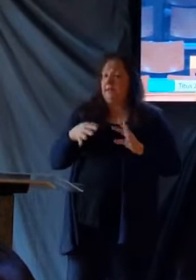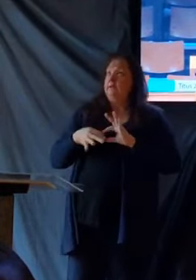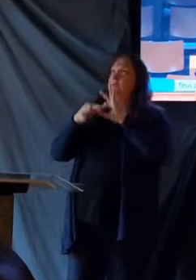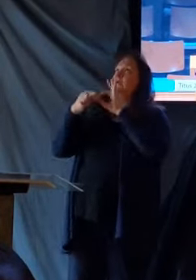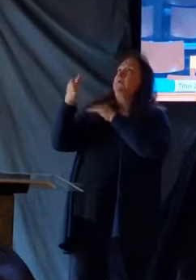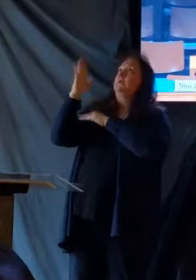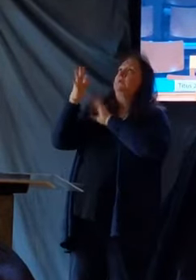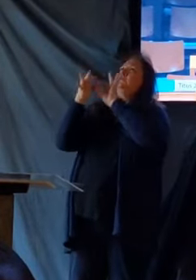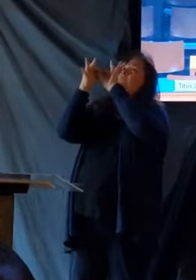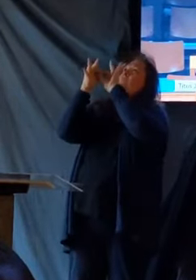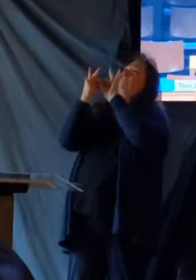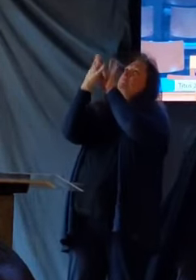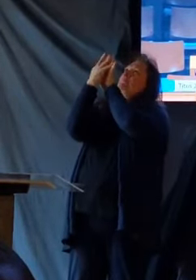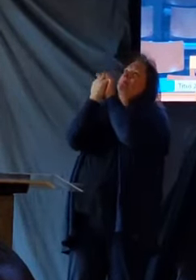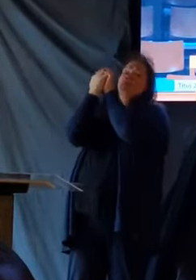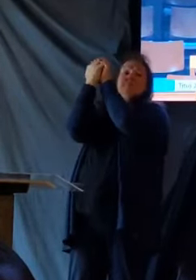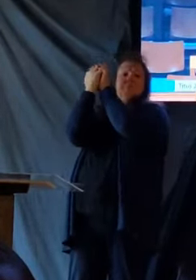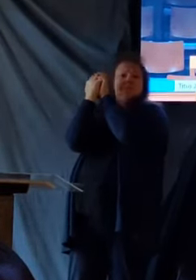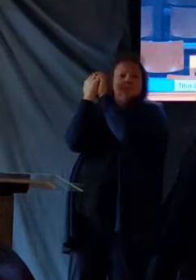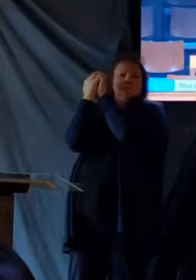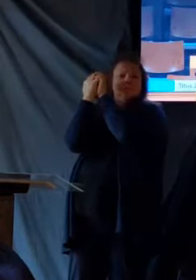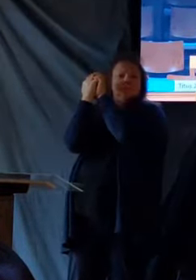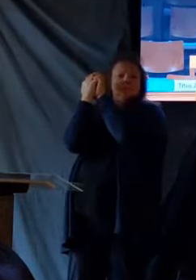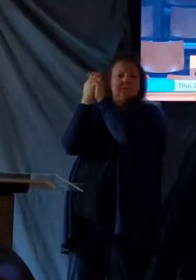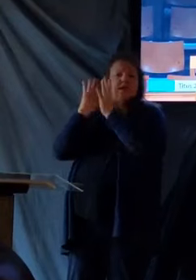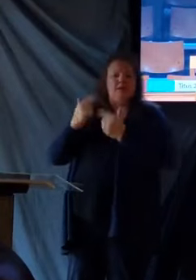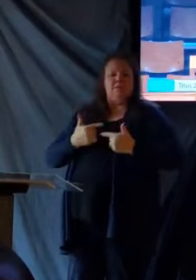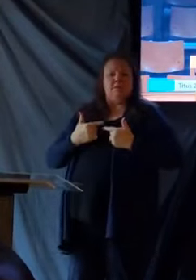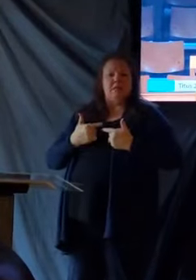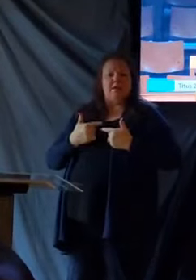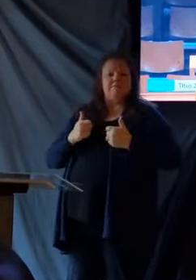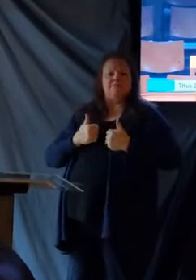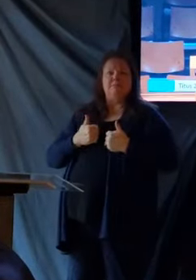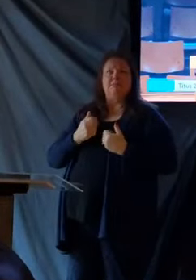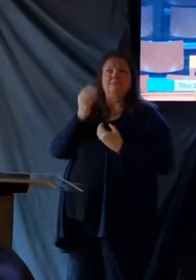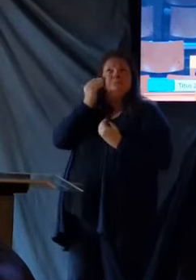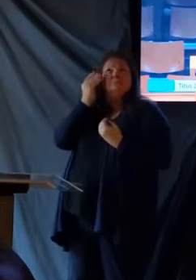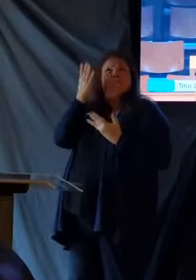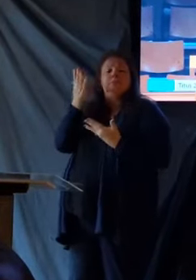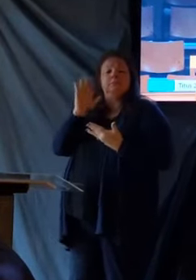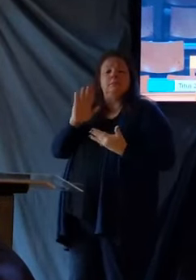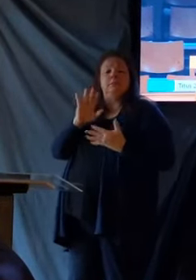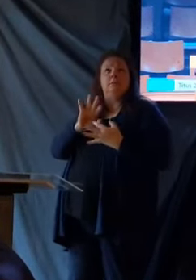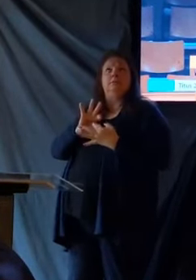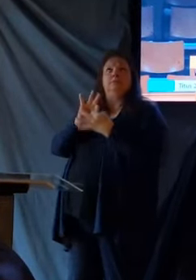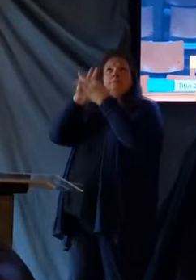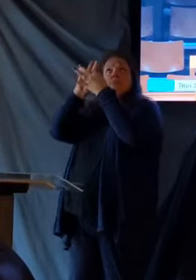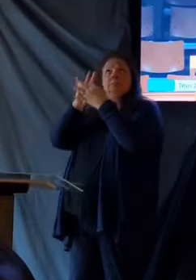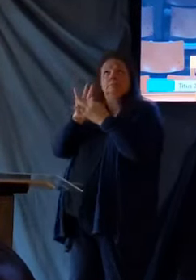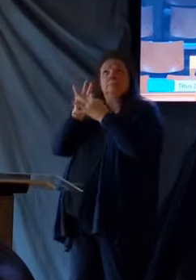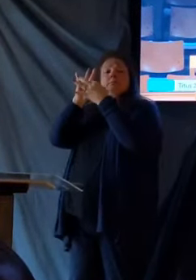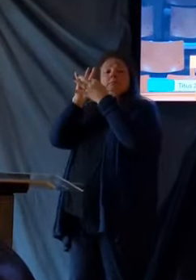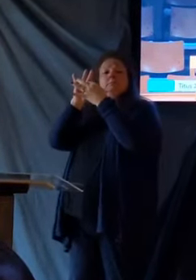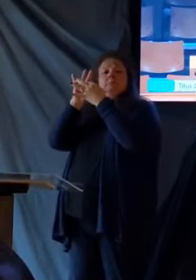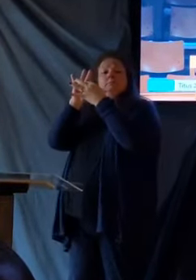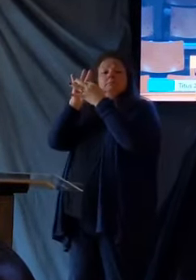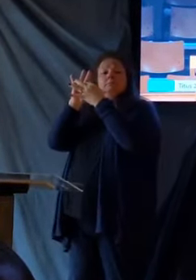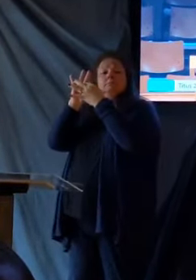their relationship with God. Their life is to be lived in the context of their relationship to the